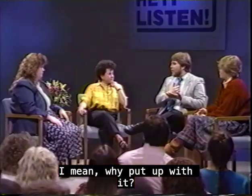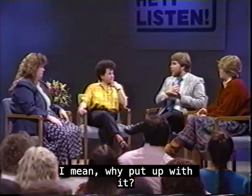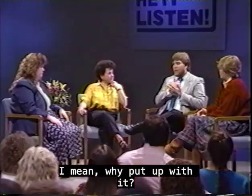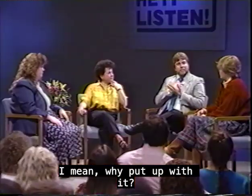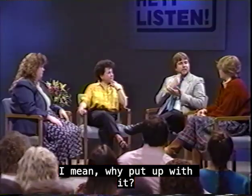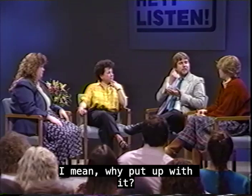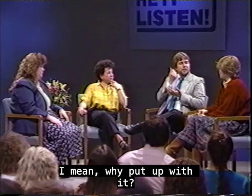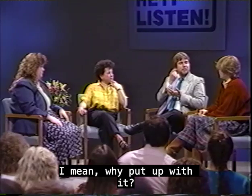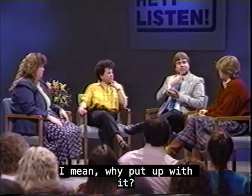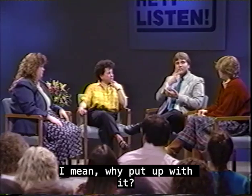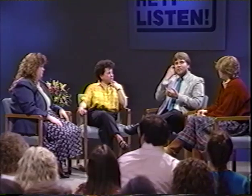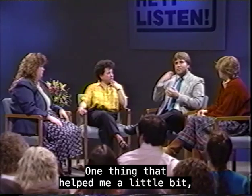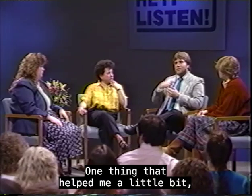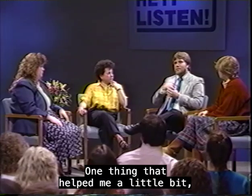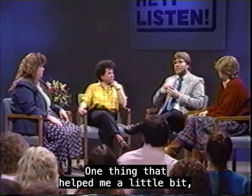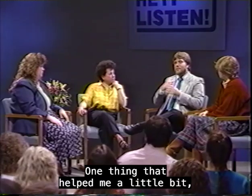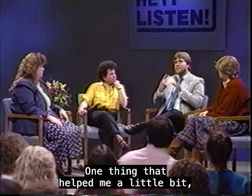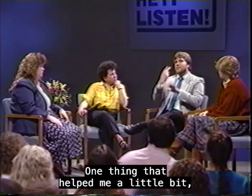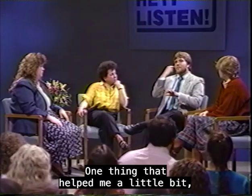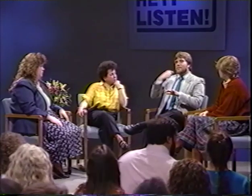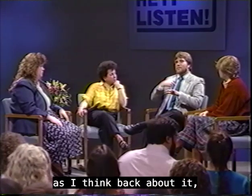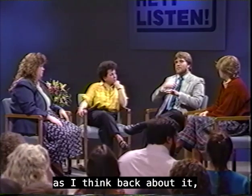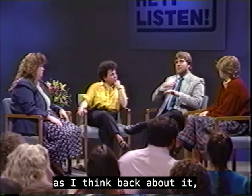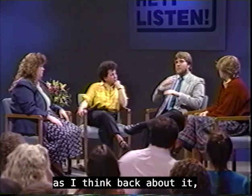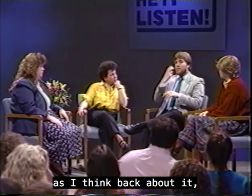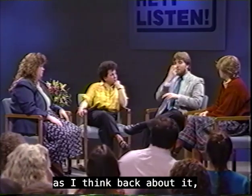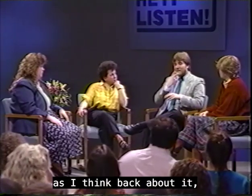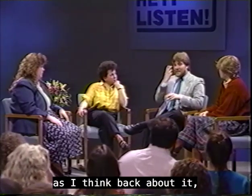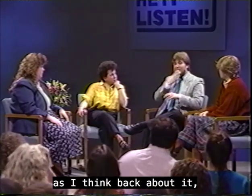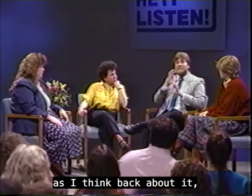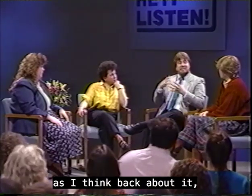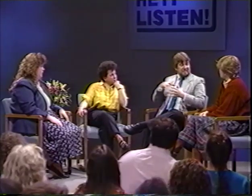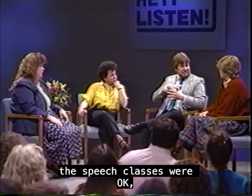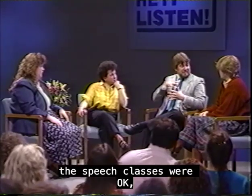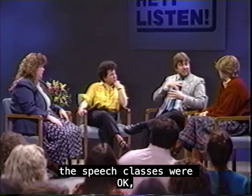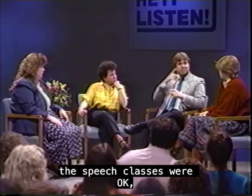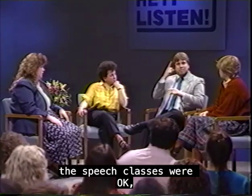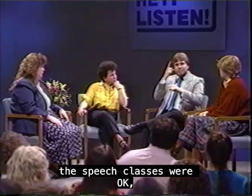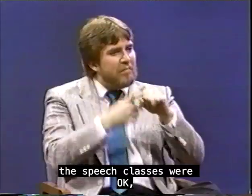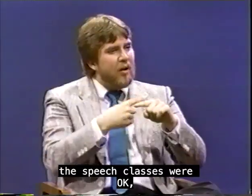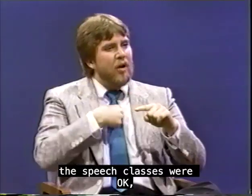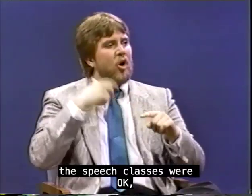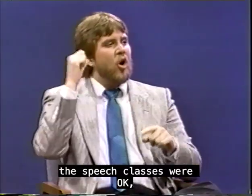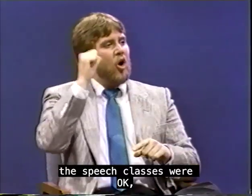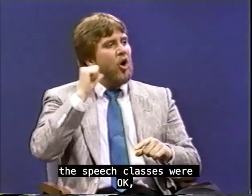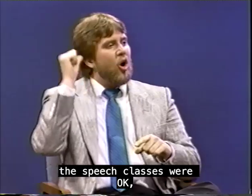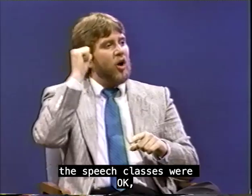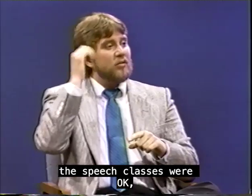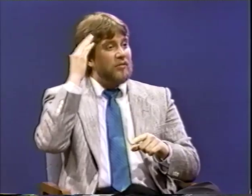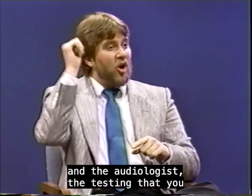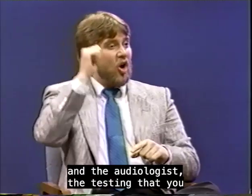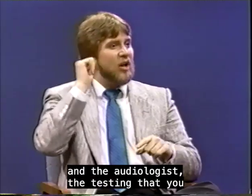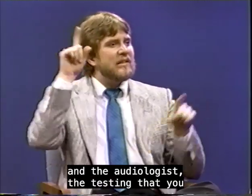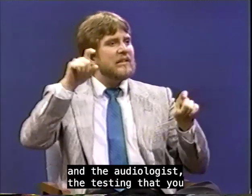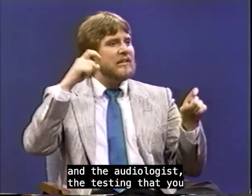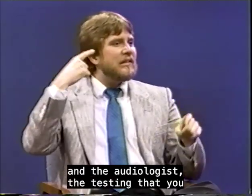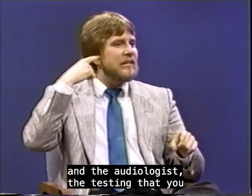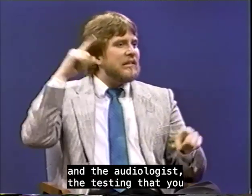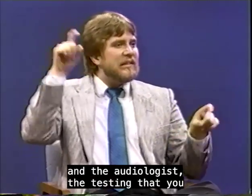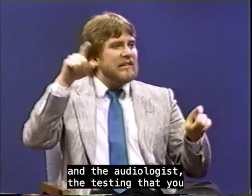time. One thing that helped me a little bit as I think back about it, the speech classes were okay, and the audiologist, the